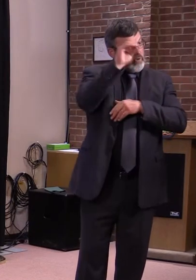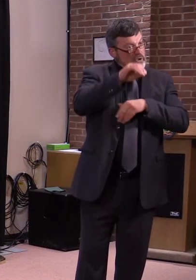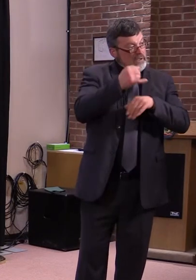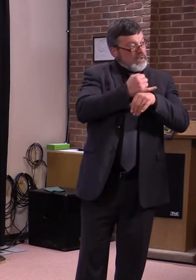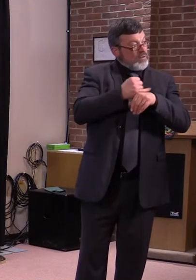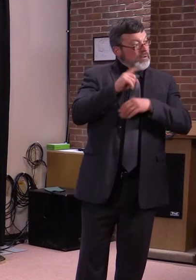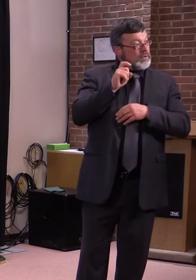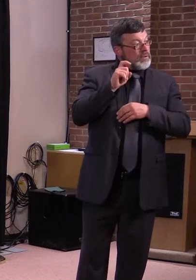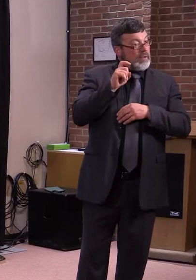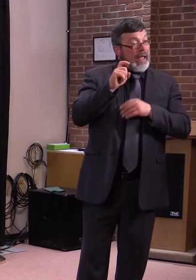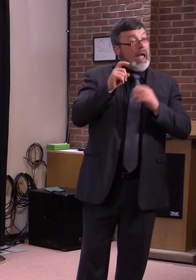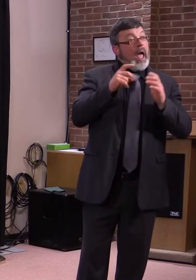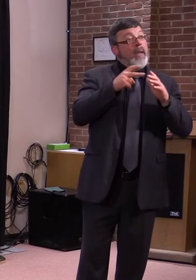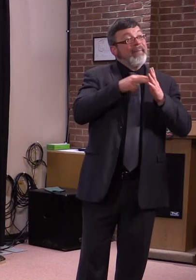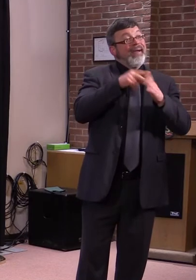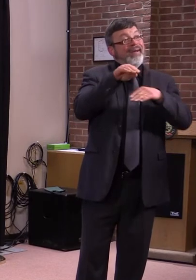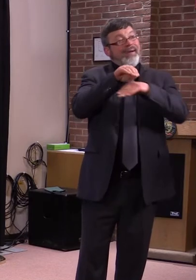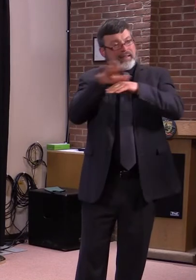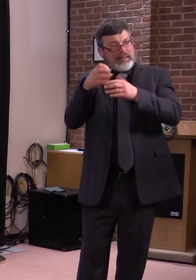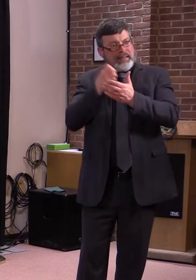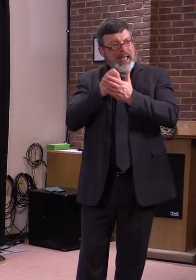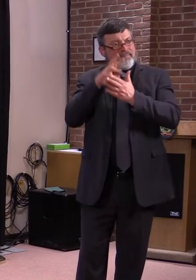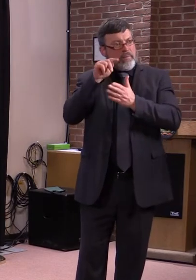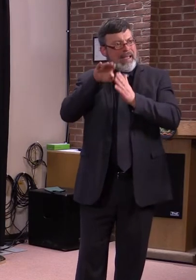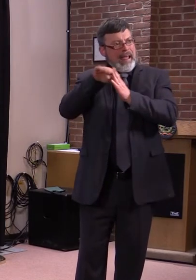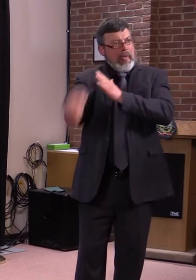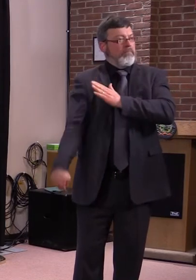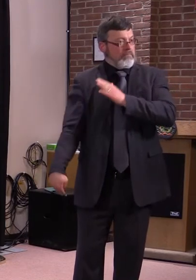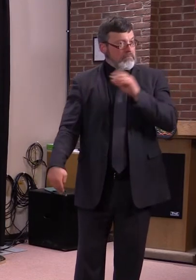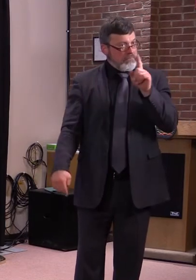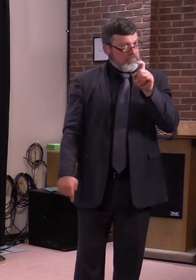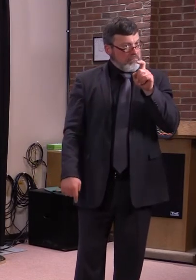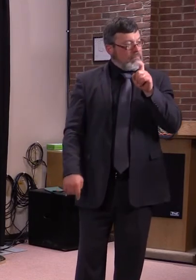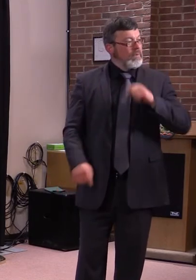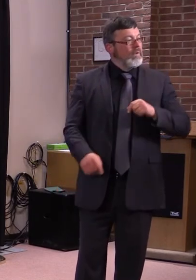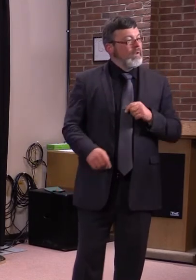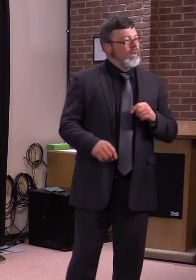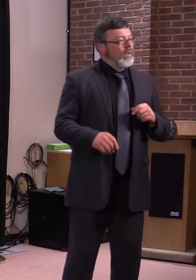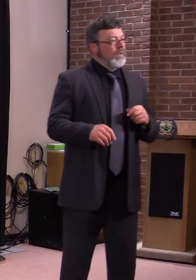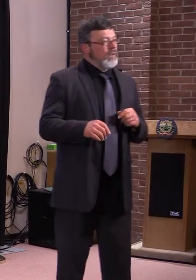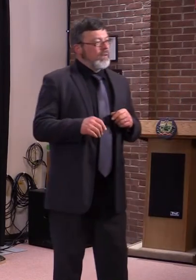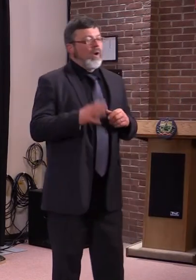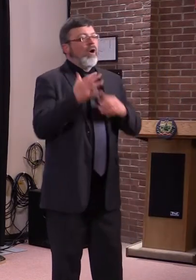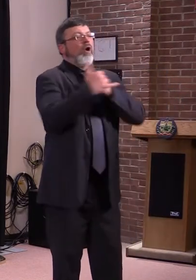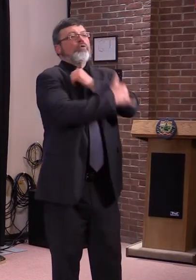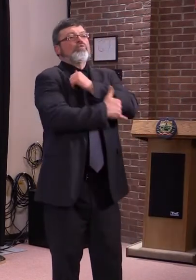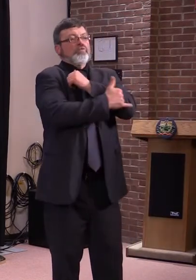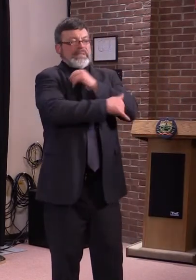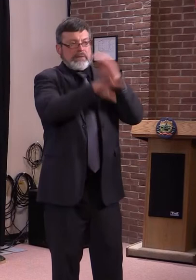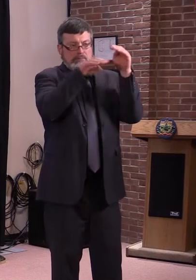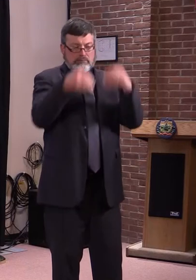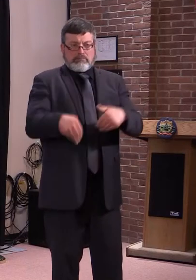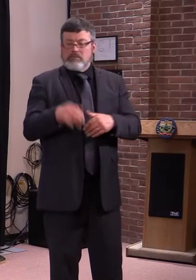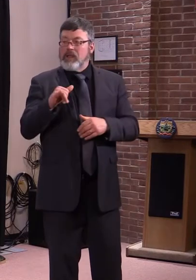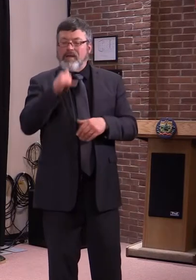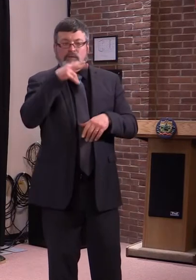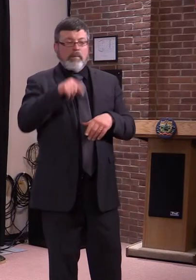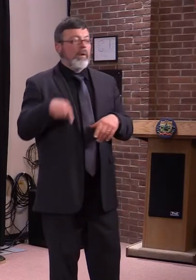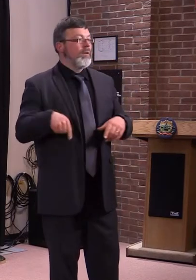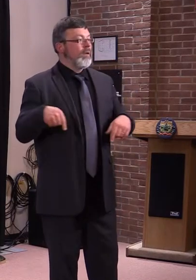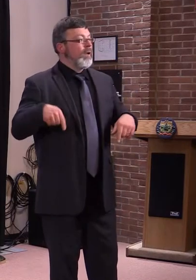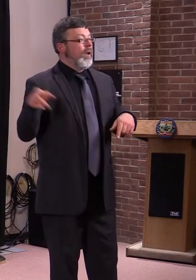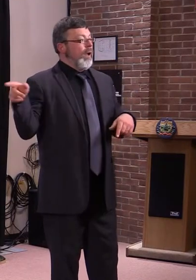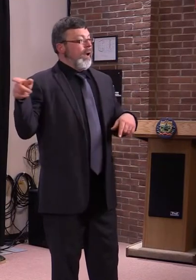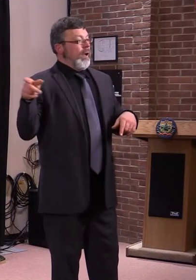wondering what your concern was on that. My thoughts are, as we continue to pump all kinds of federal money into